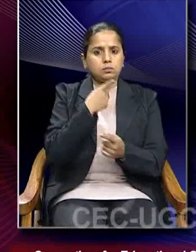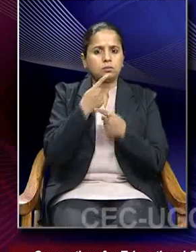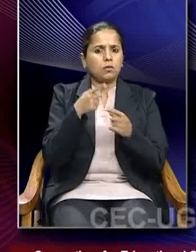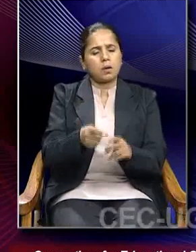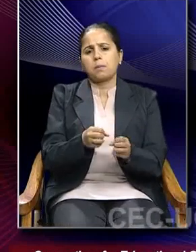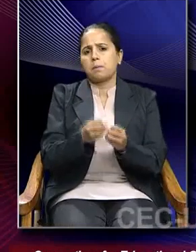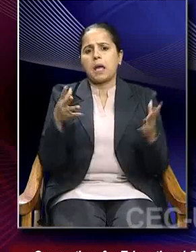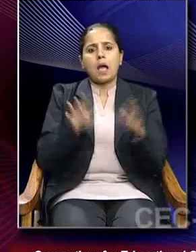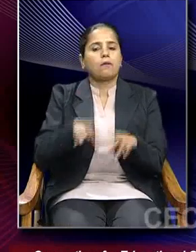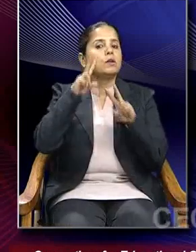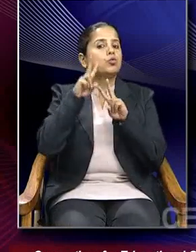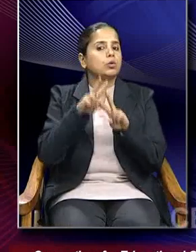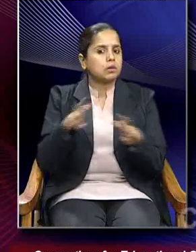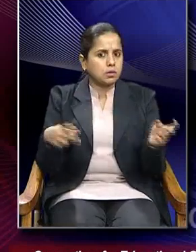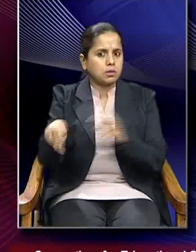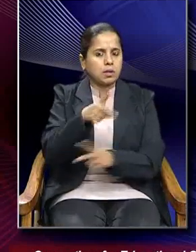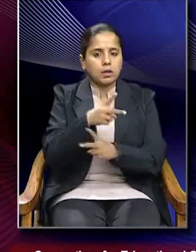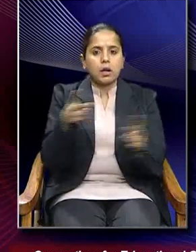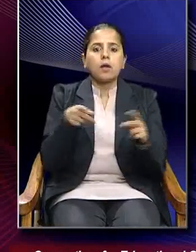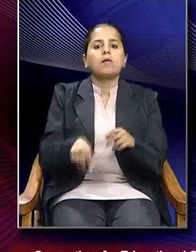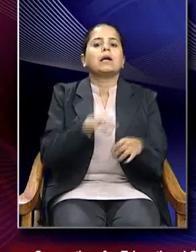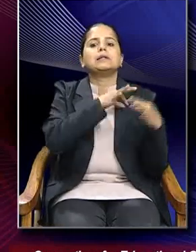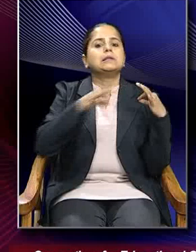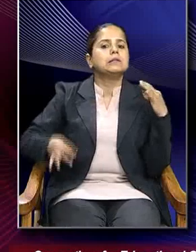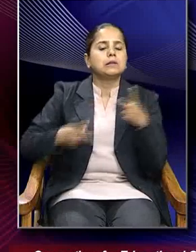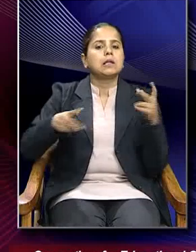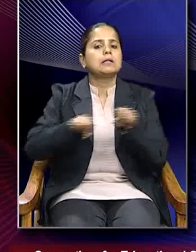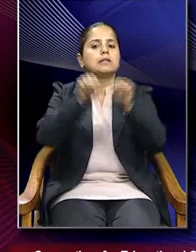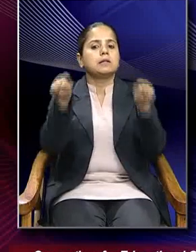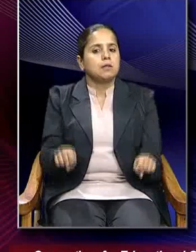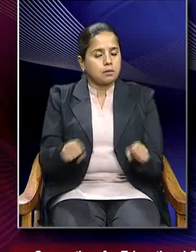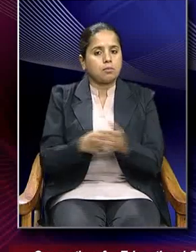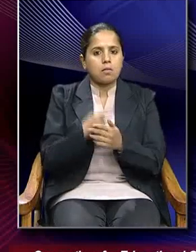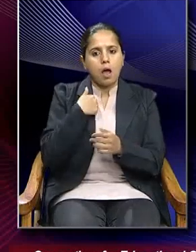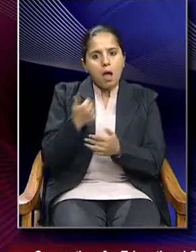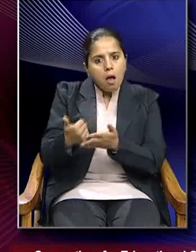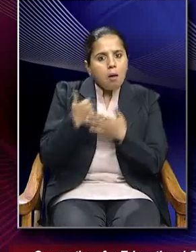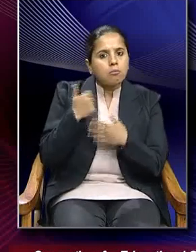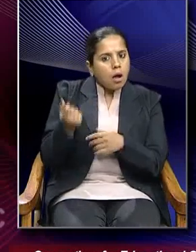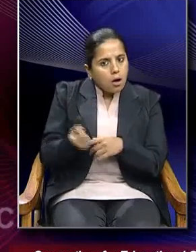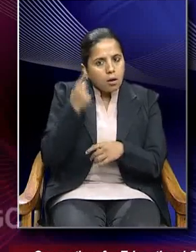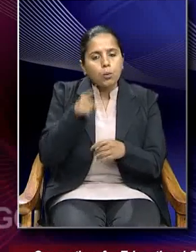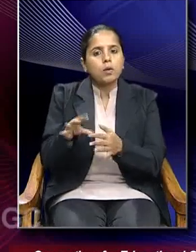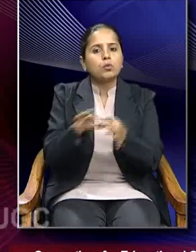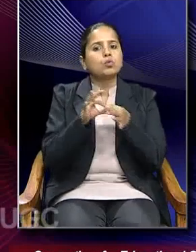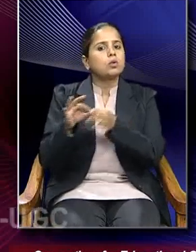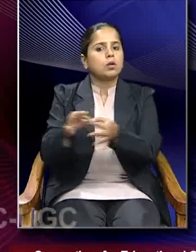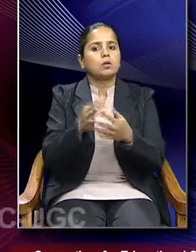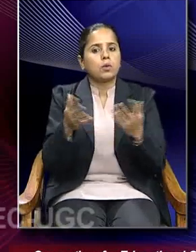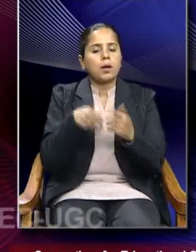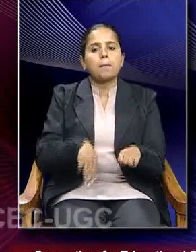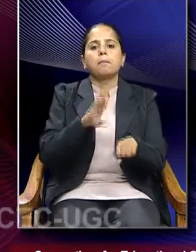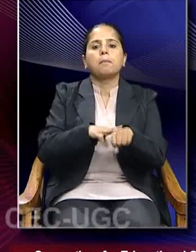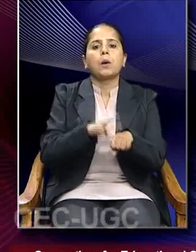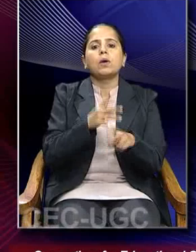much of research on caste system. So, it helped us to understand the relation between members of